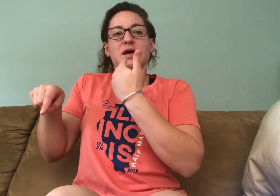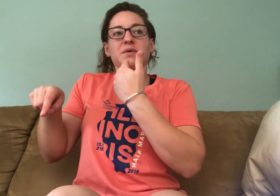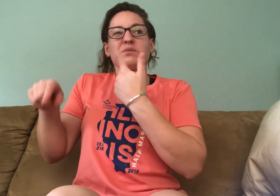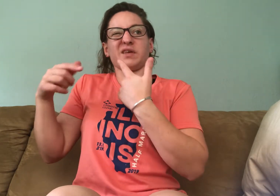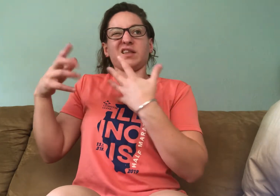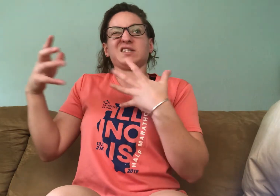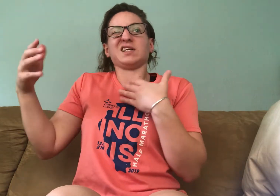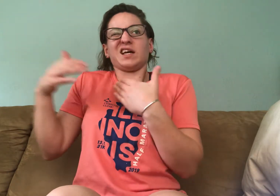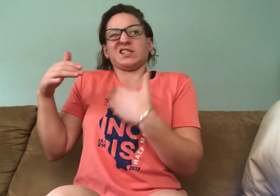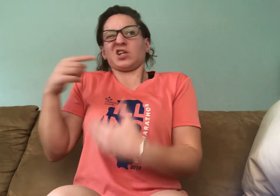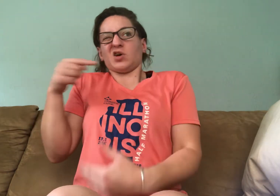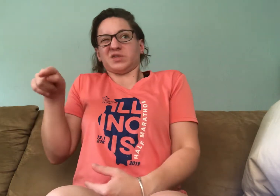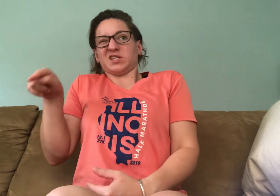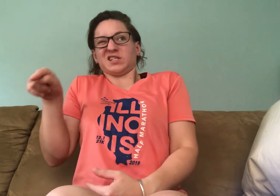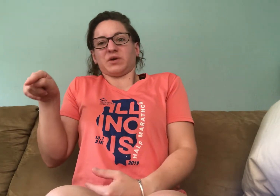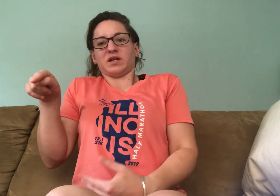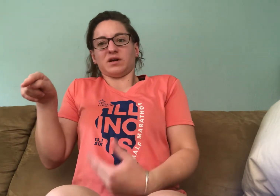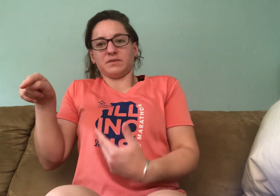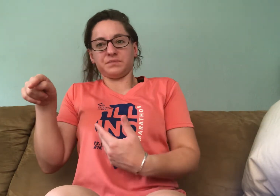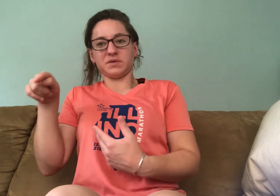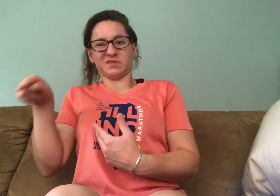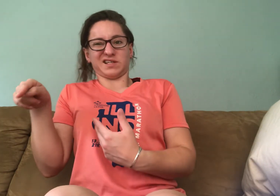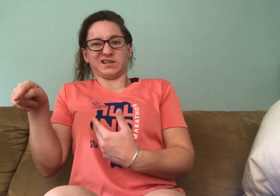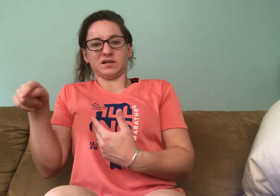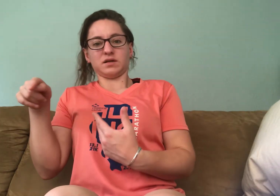into play. It's close. It's right there, right there.